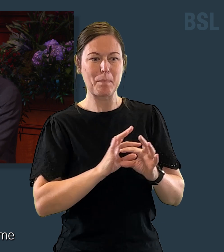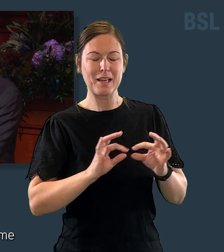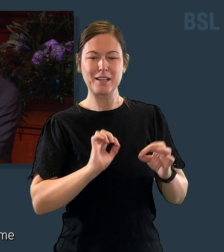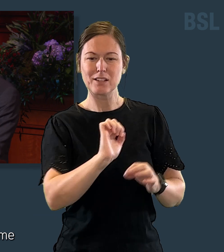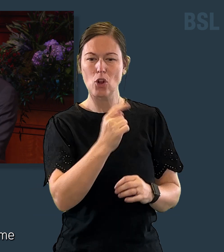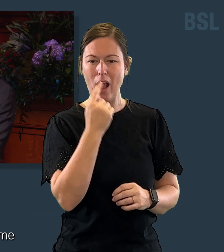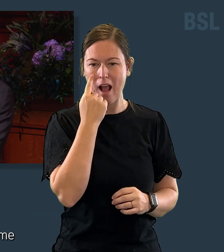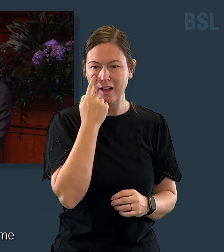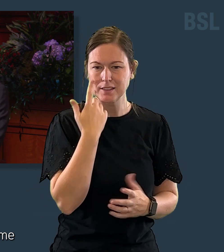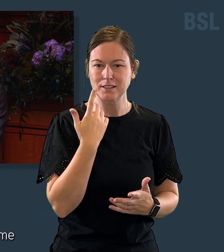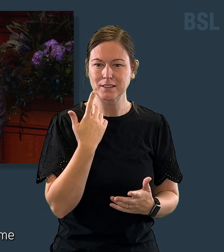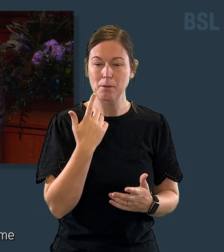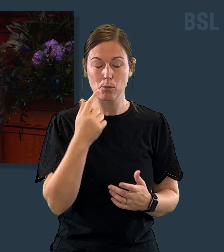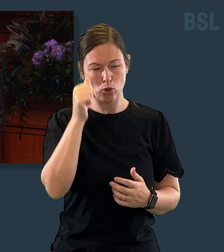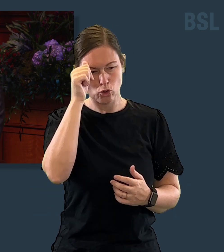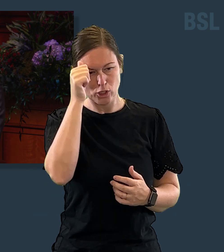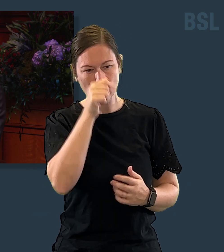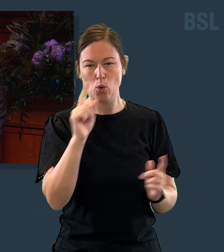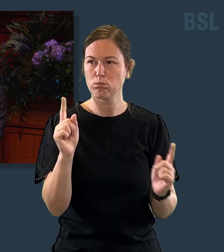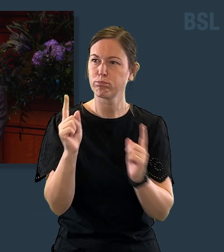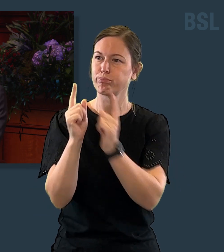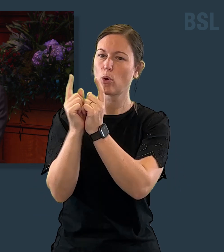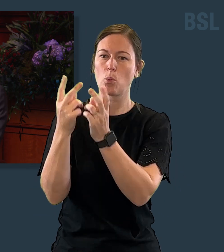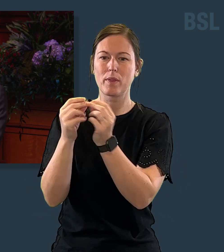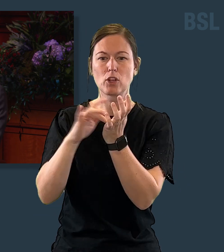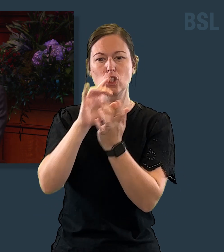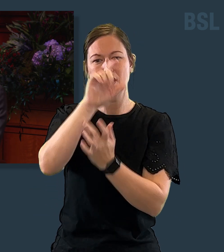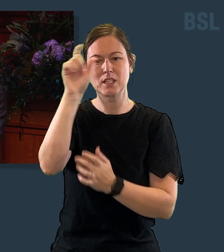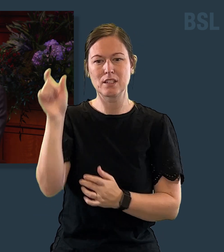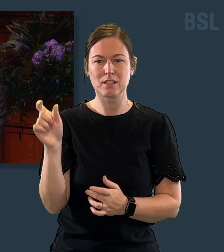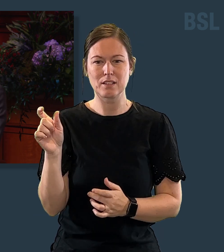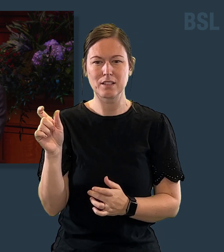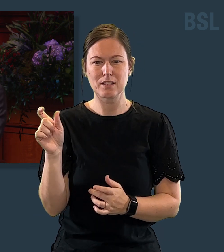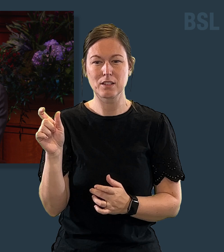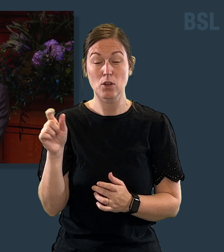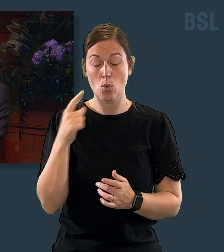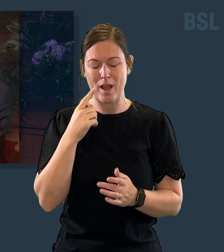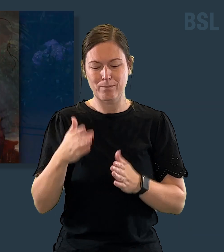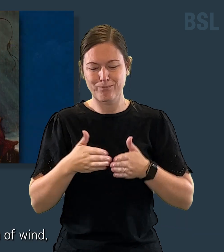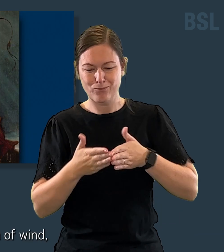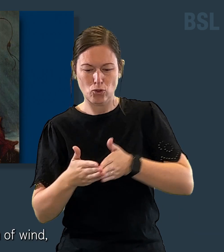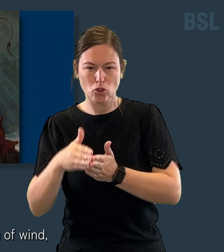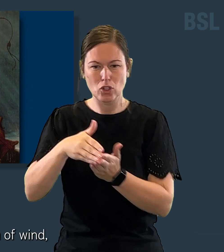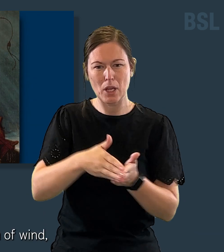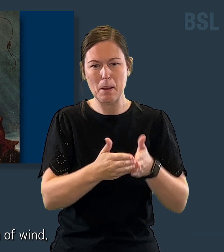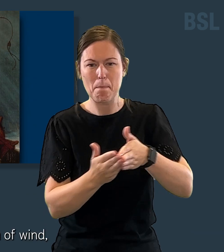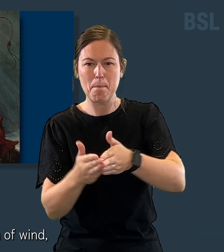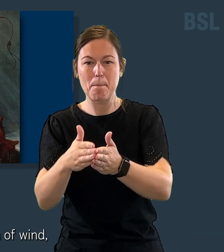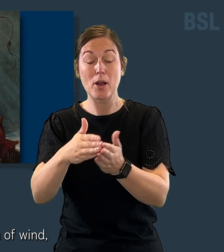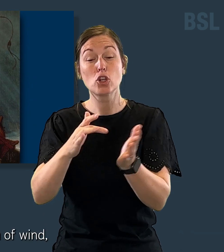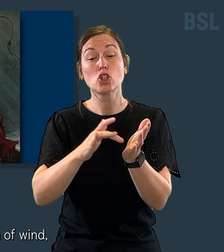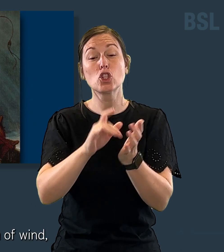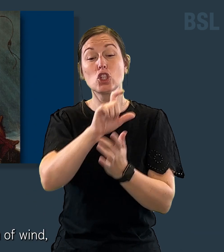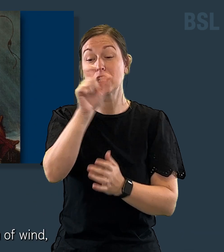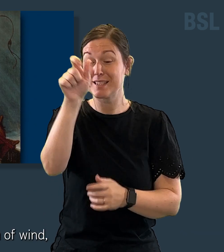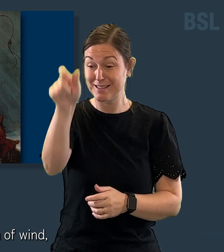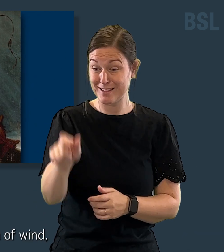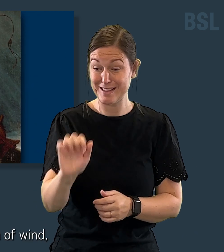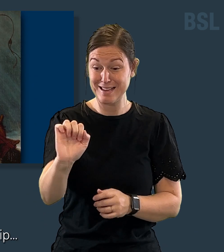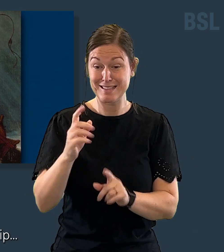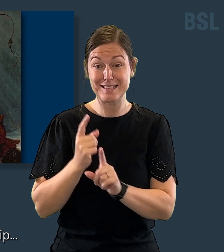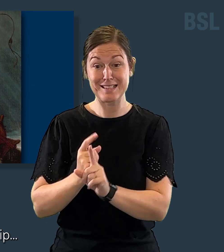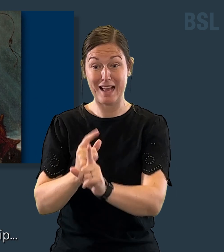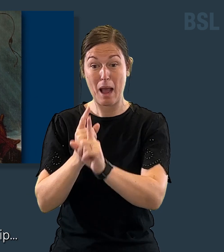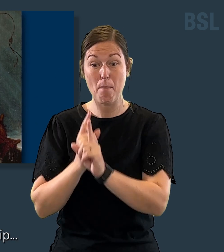Testament tells of a time when Jesus and His disciples were on a ship, and there arose a great storm of wind,